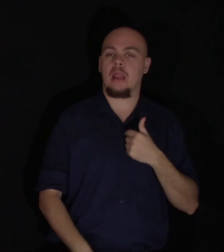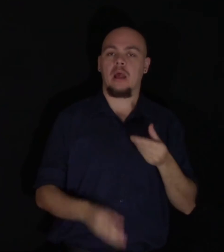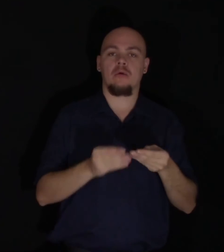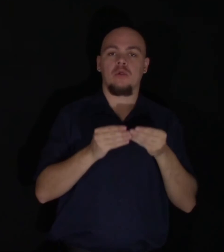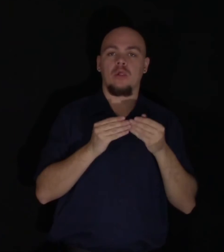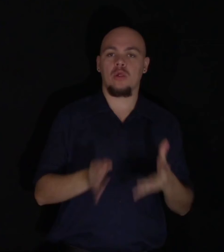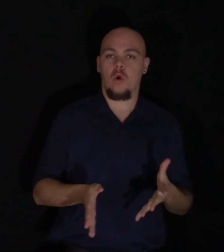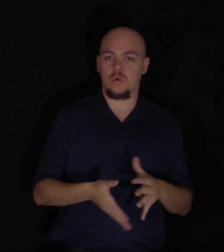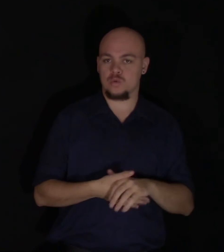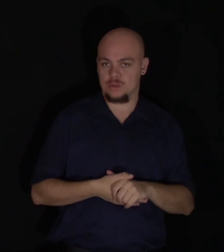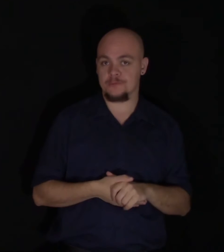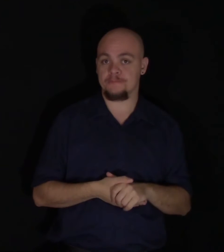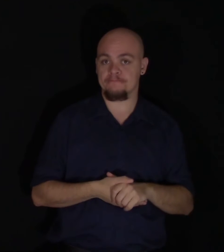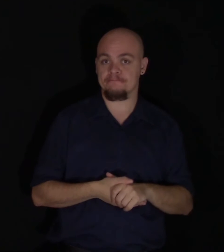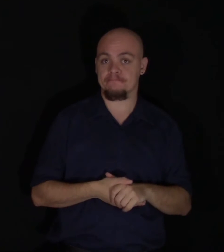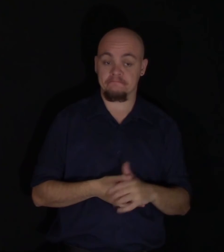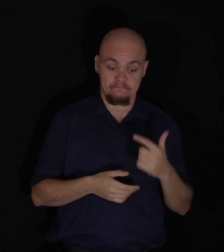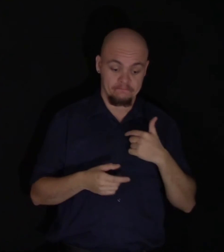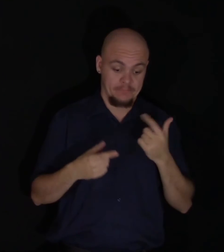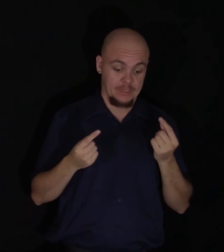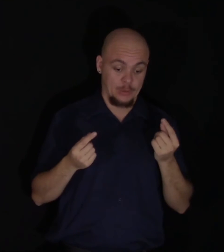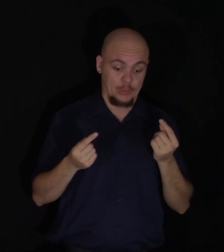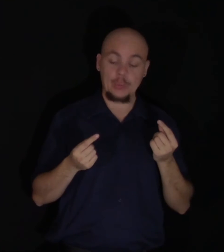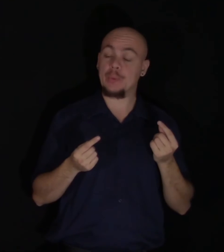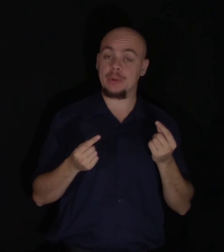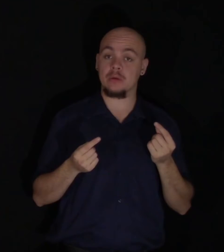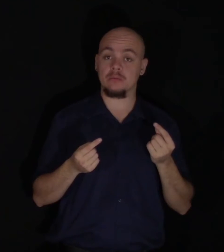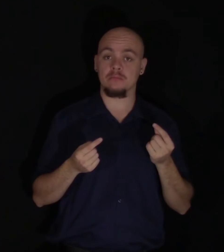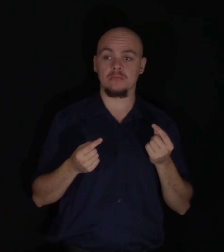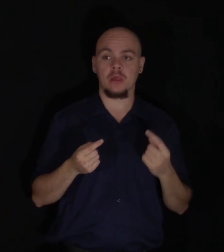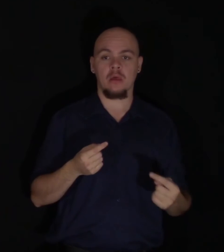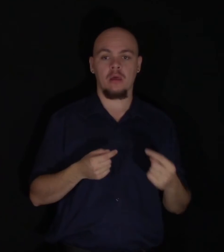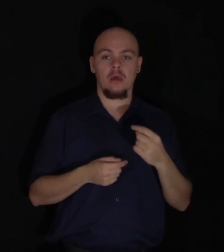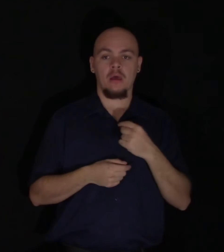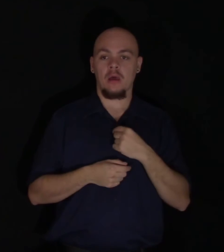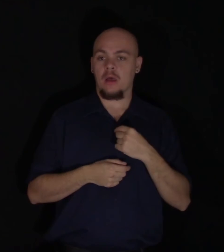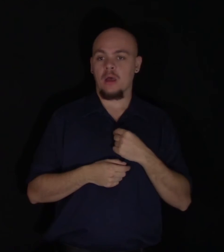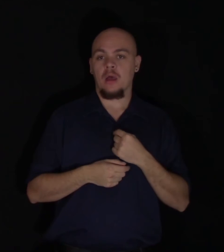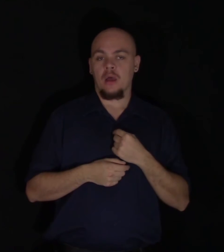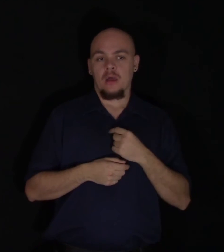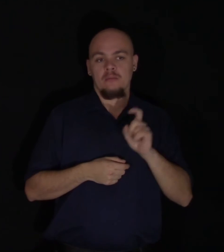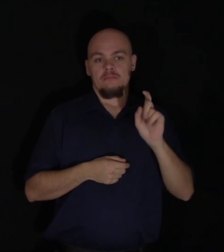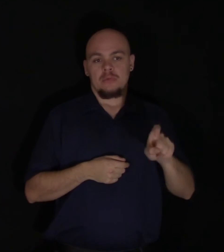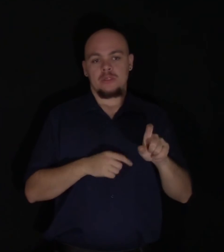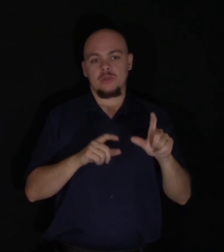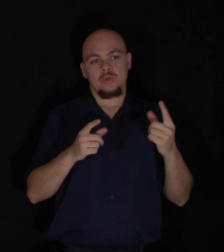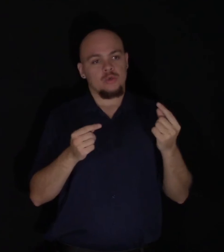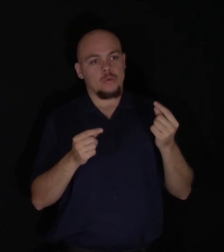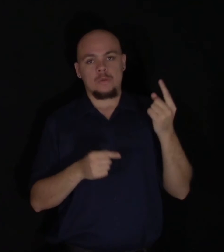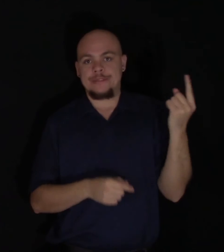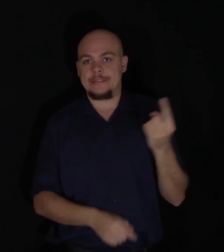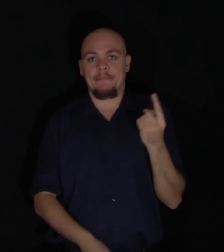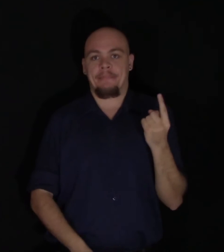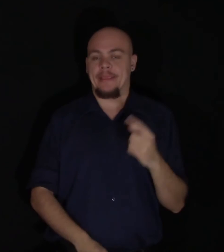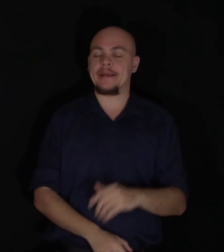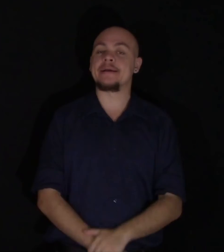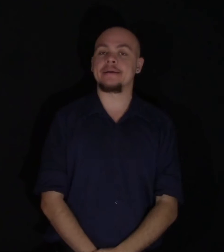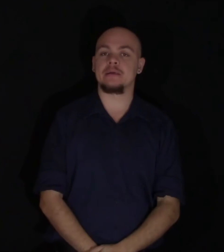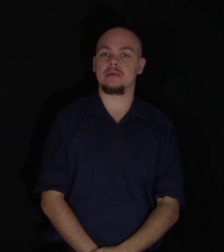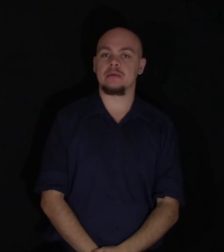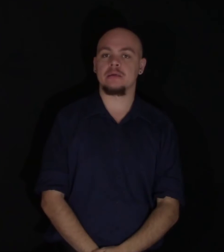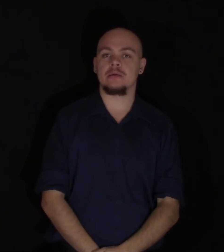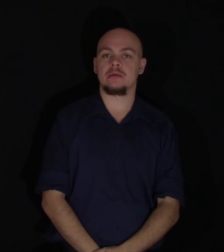So what I did is I said, I have to do something. I started to